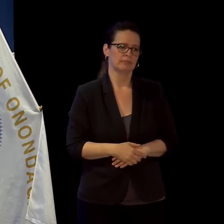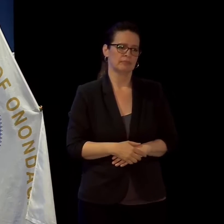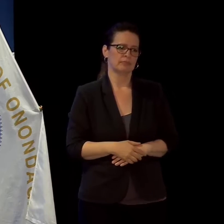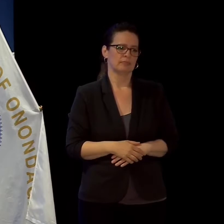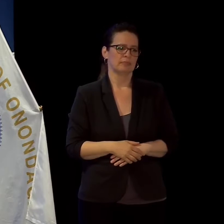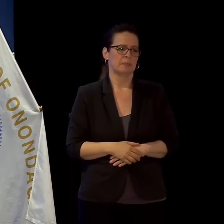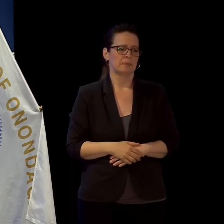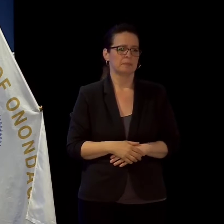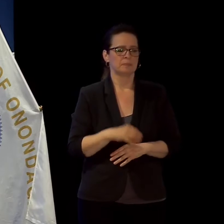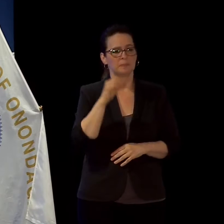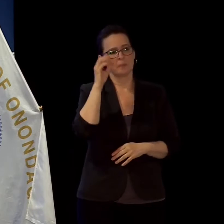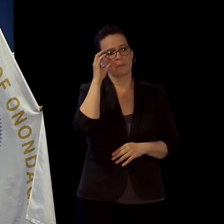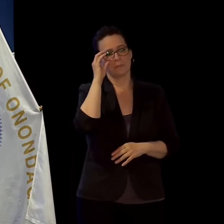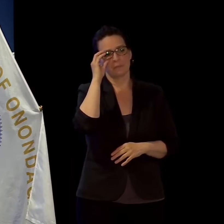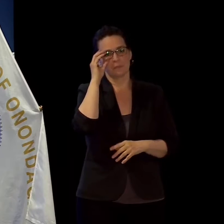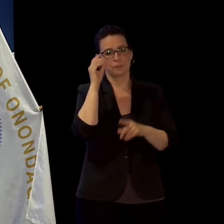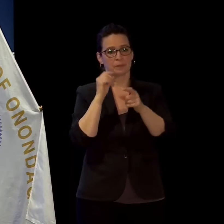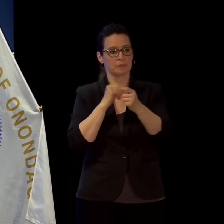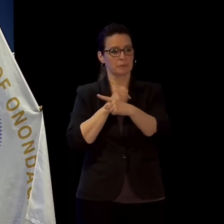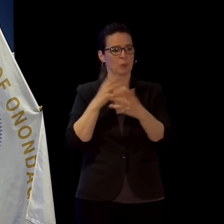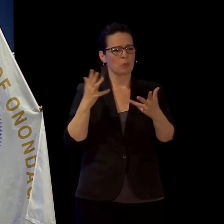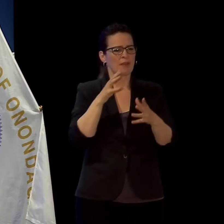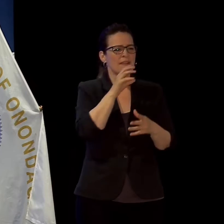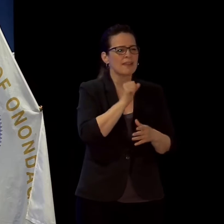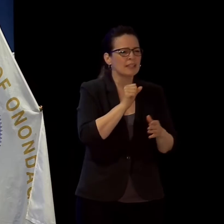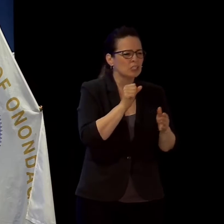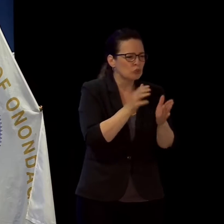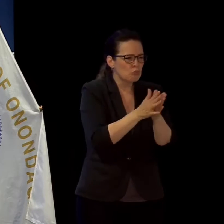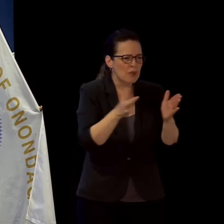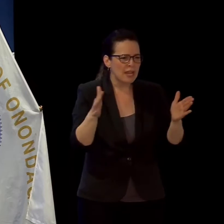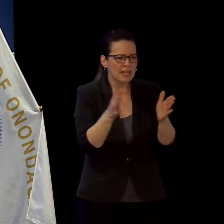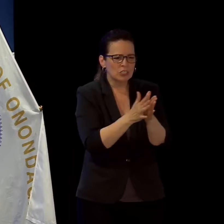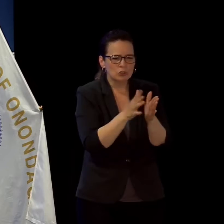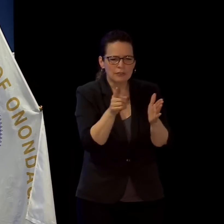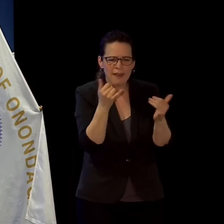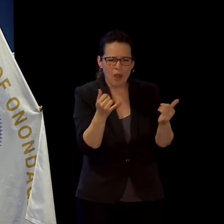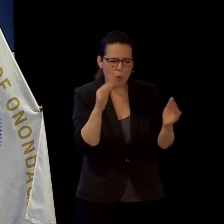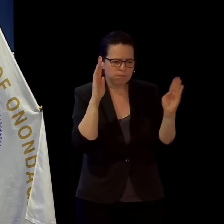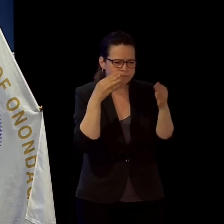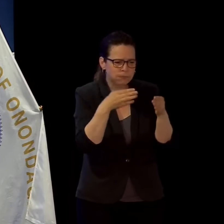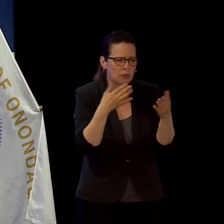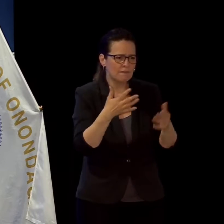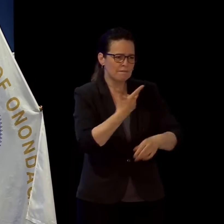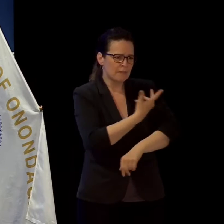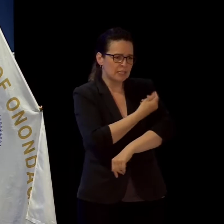What age range needs the most work on vaccination rates? Yeah,